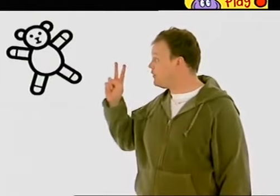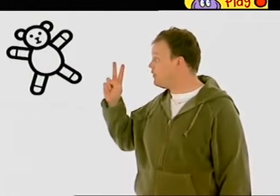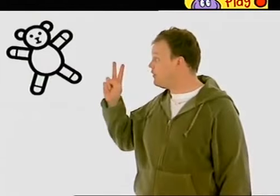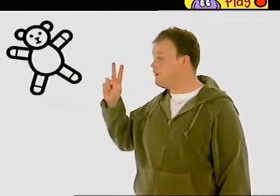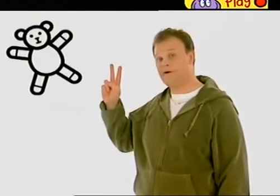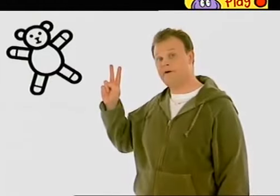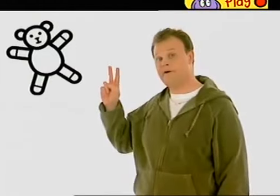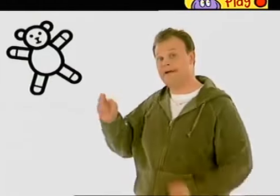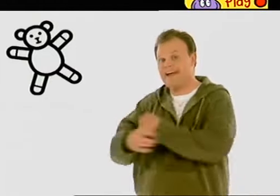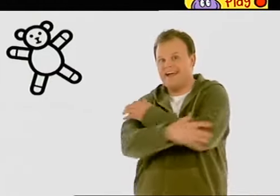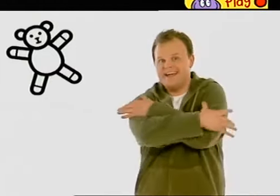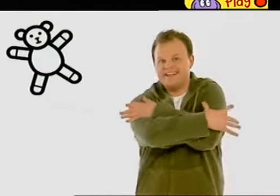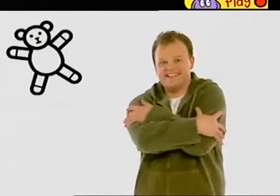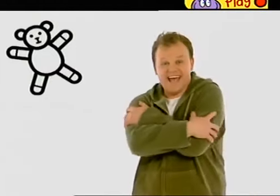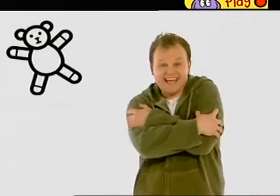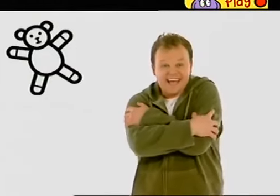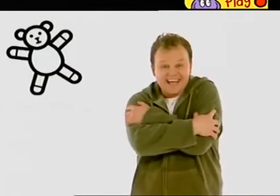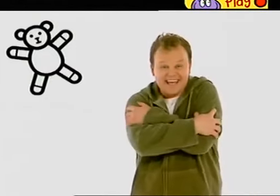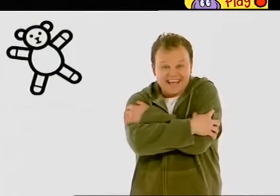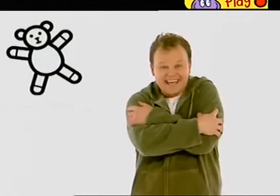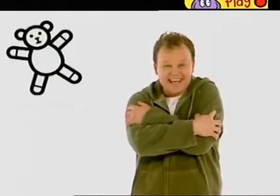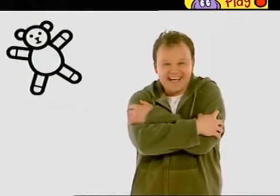Look. Teddy.